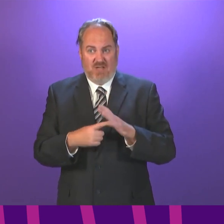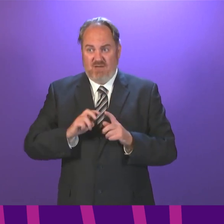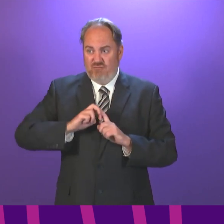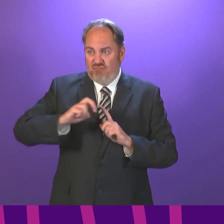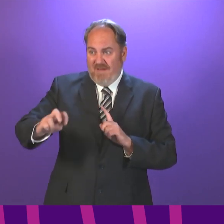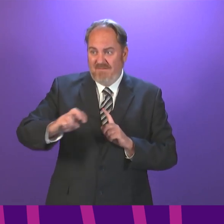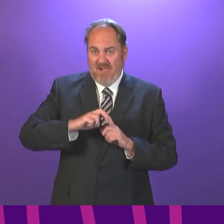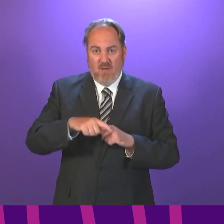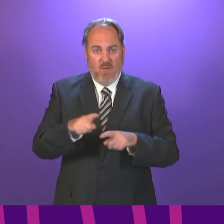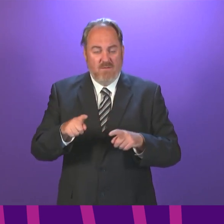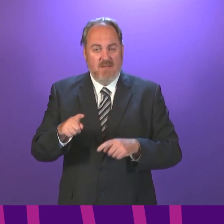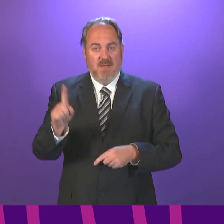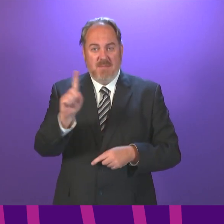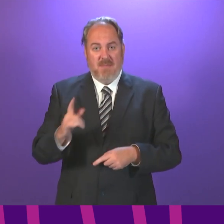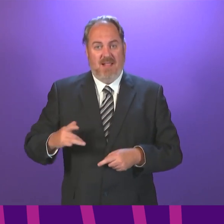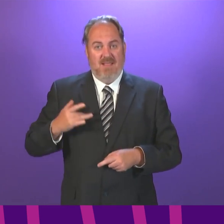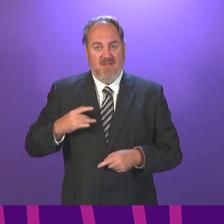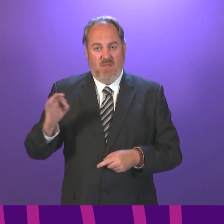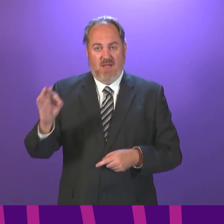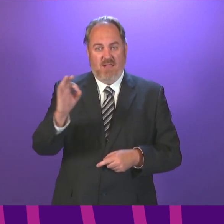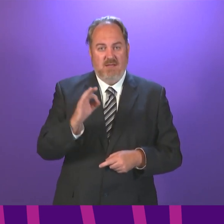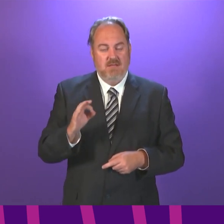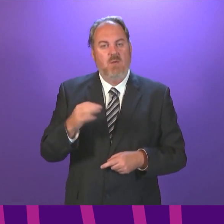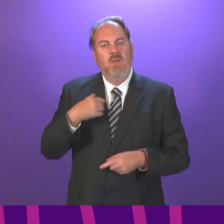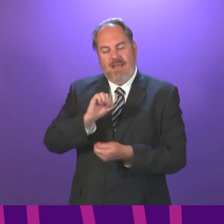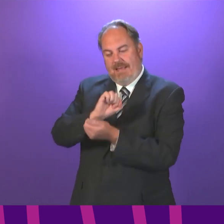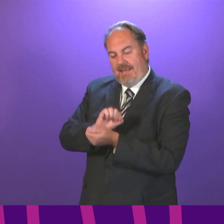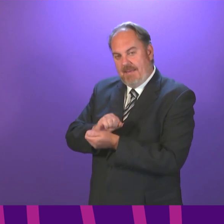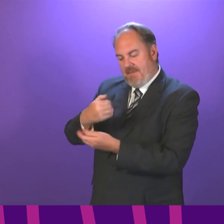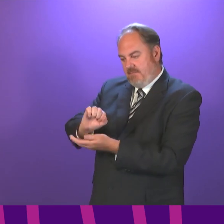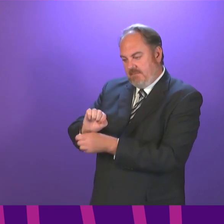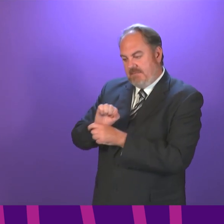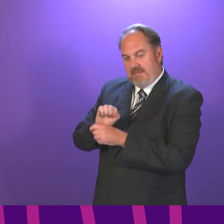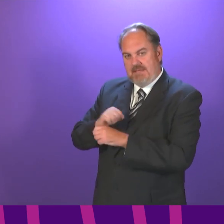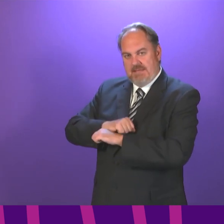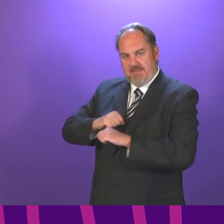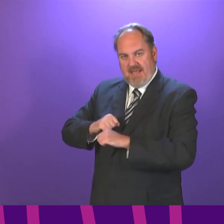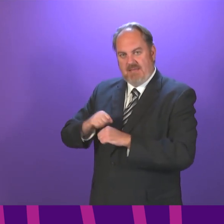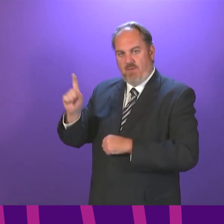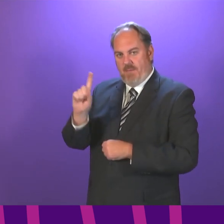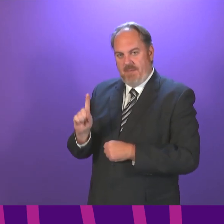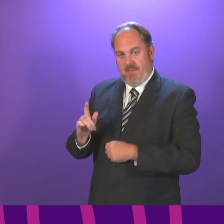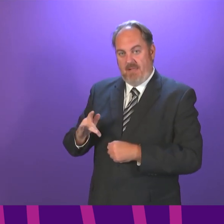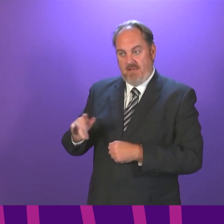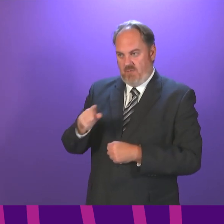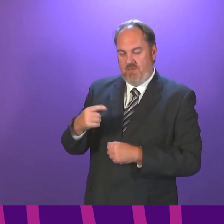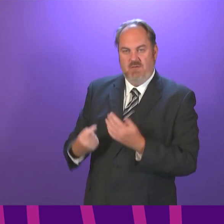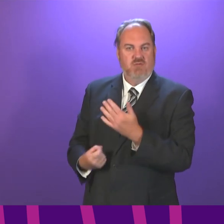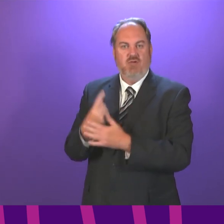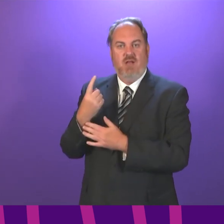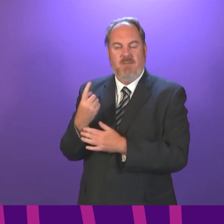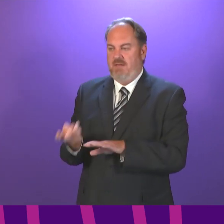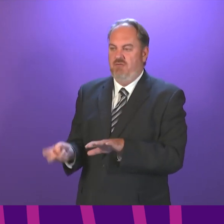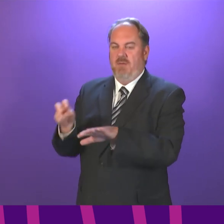confirm that some capacity is being held back for turn-up and go travel. In addition, islanders are